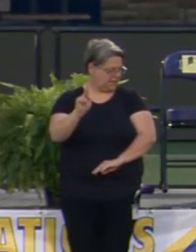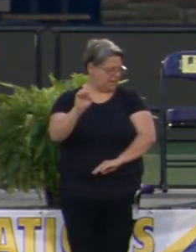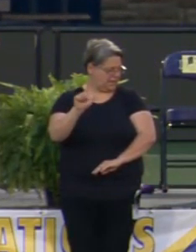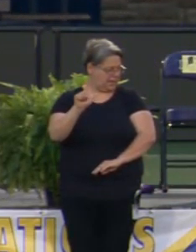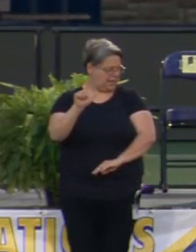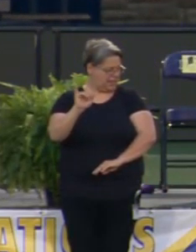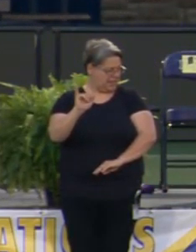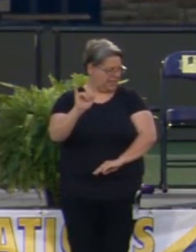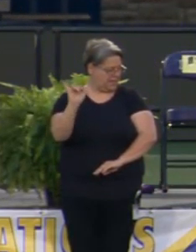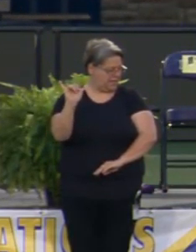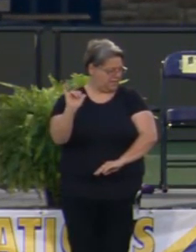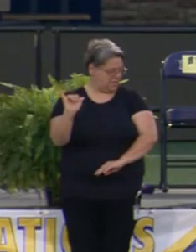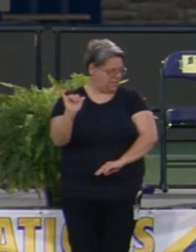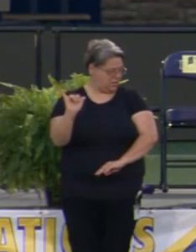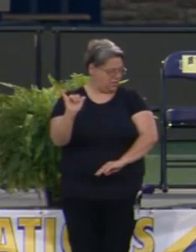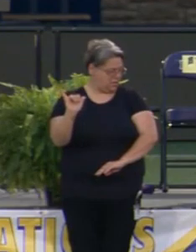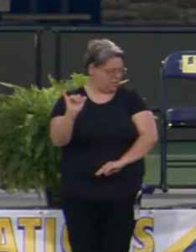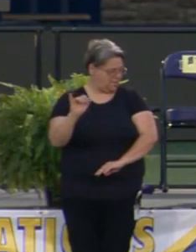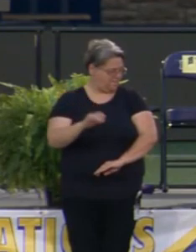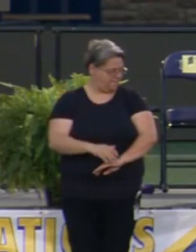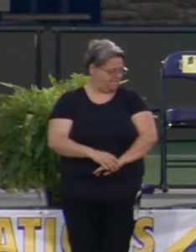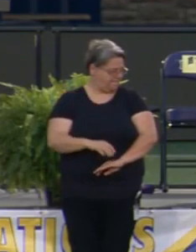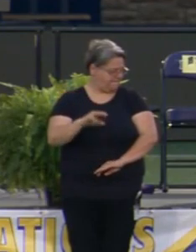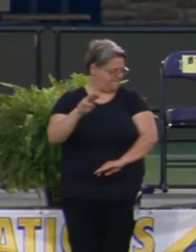Kekeli Yao.